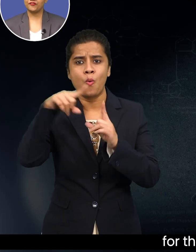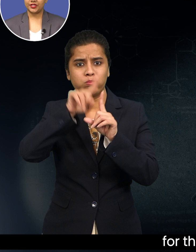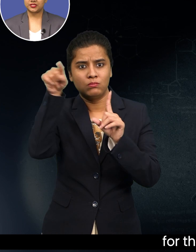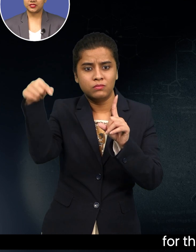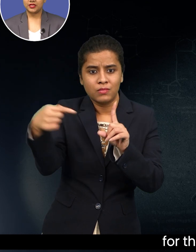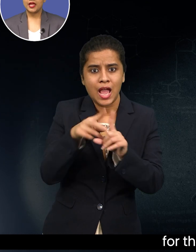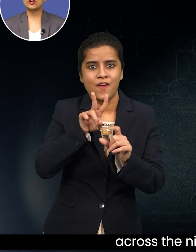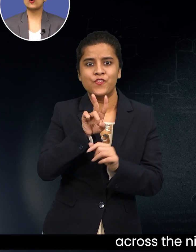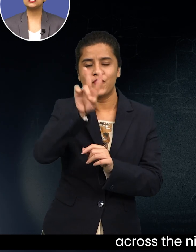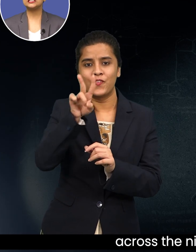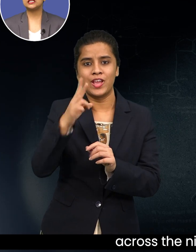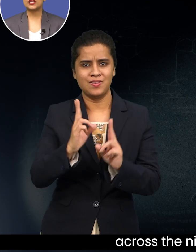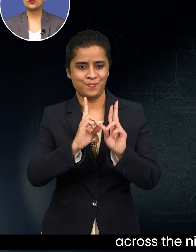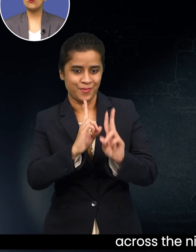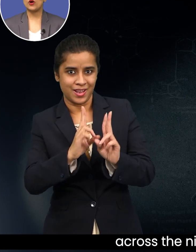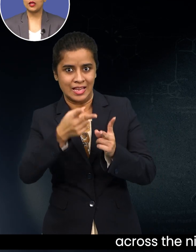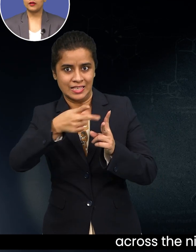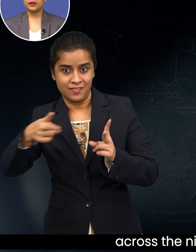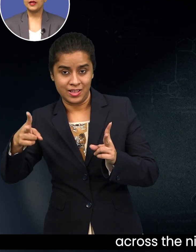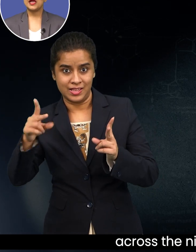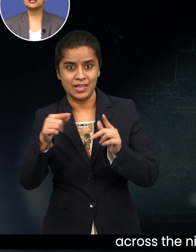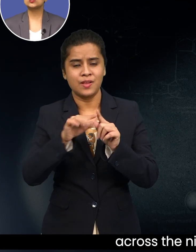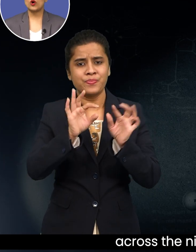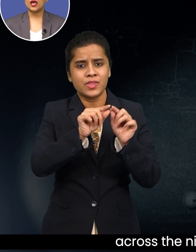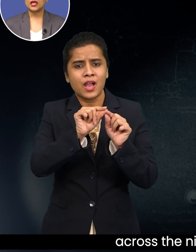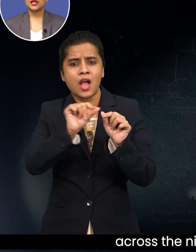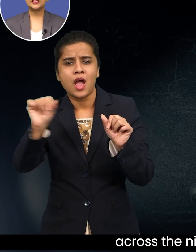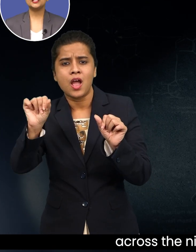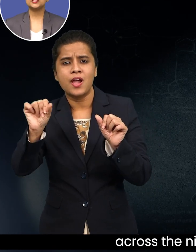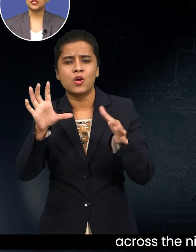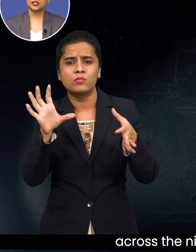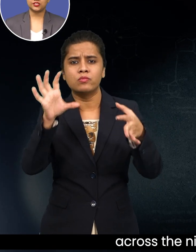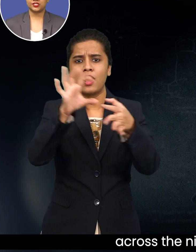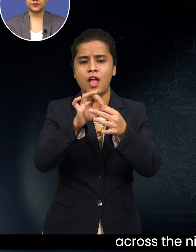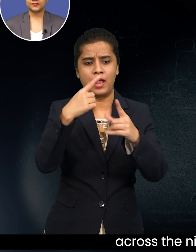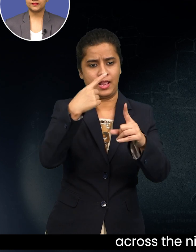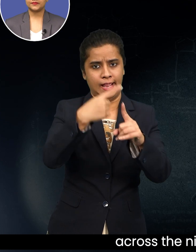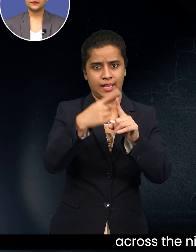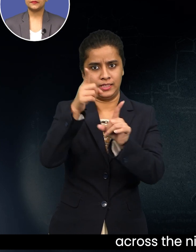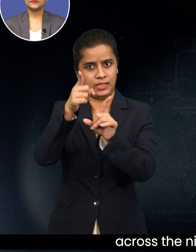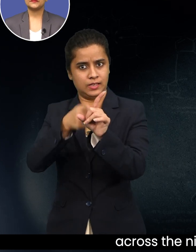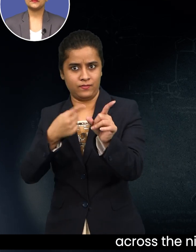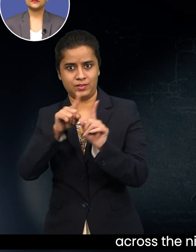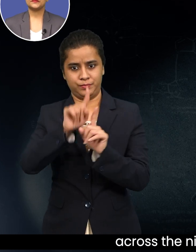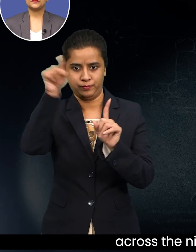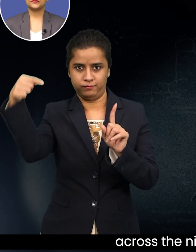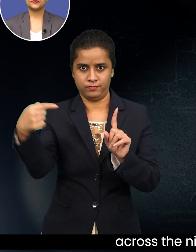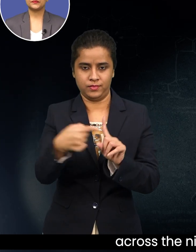potential difference across the nichrome wire XY in the circuit.